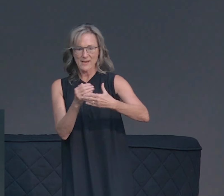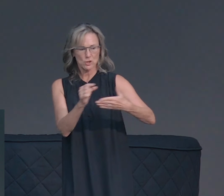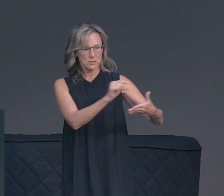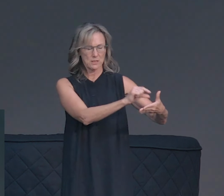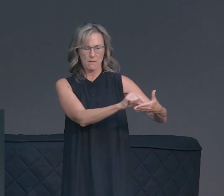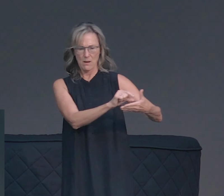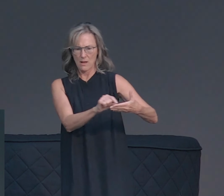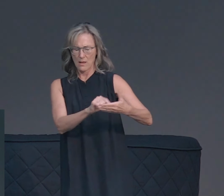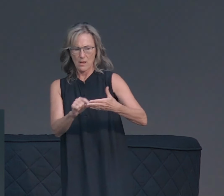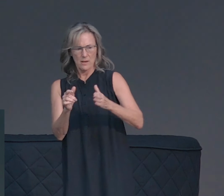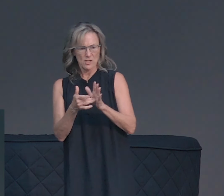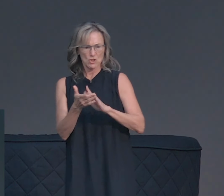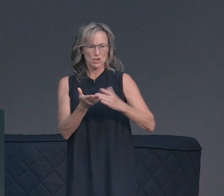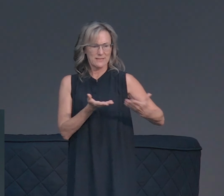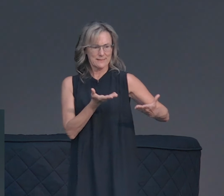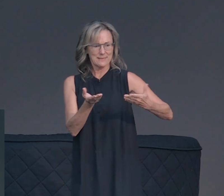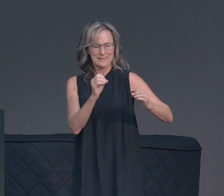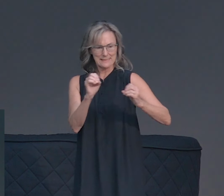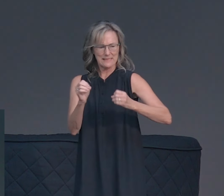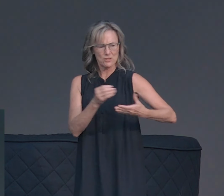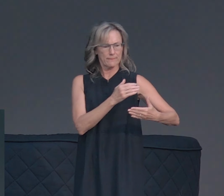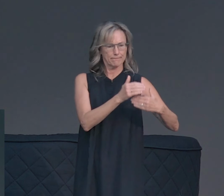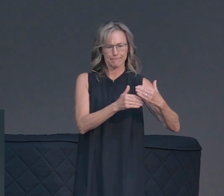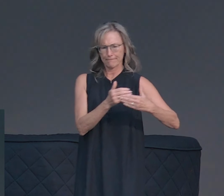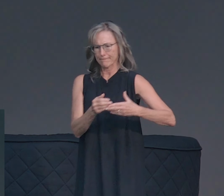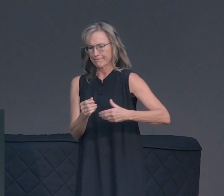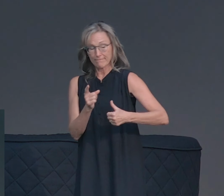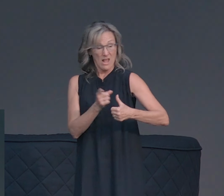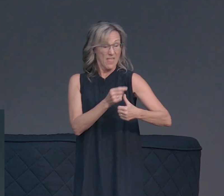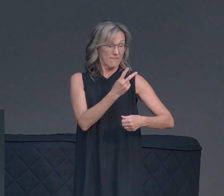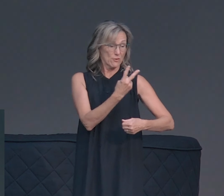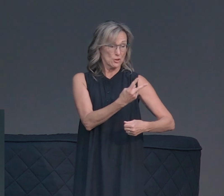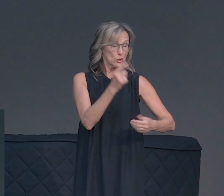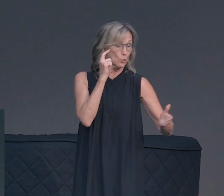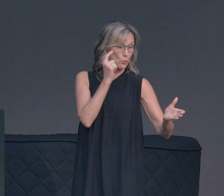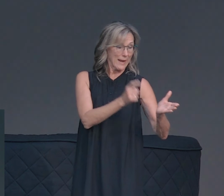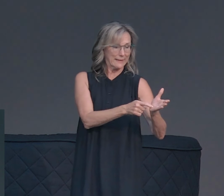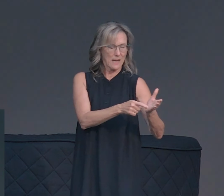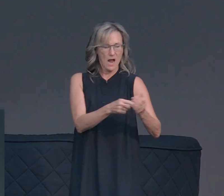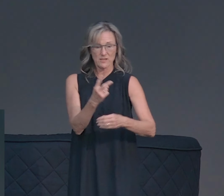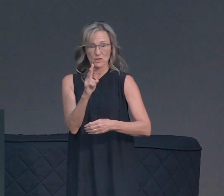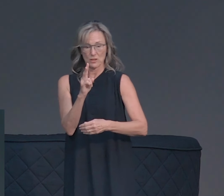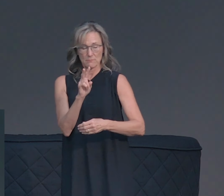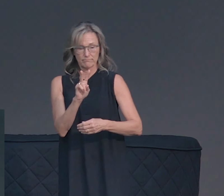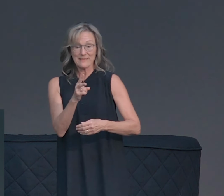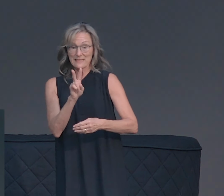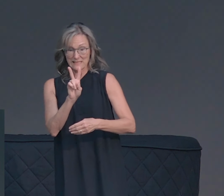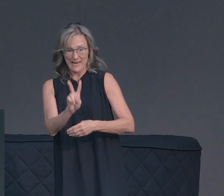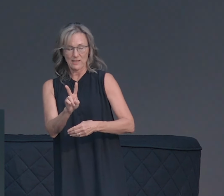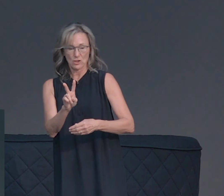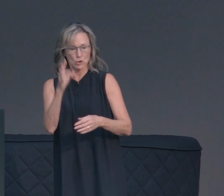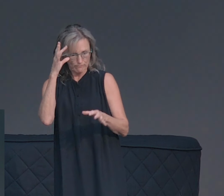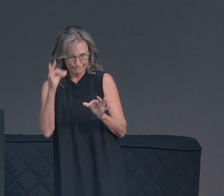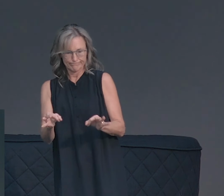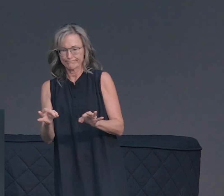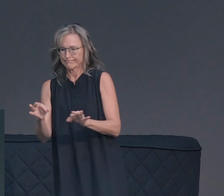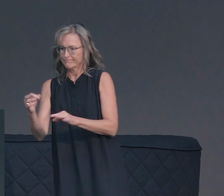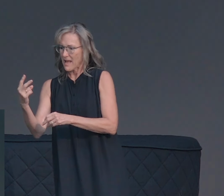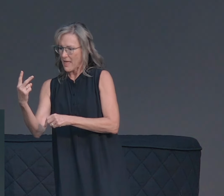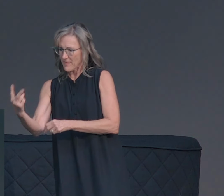Beatitudes, we see the first two as a recognition. We see the second two as a resolution. And we see the